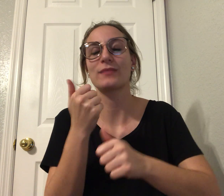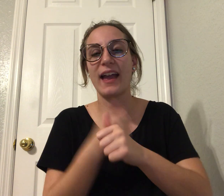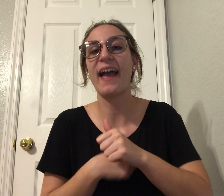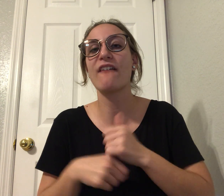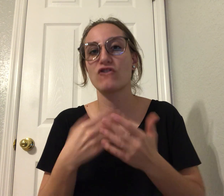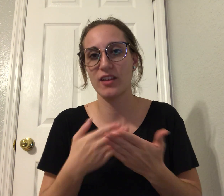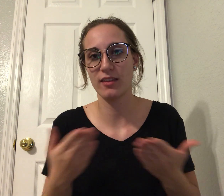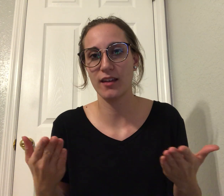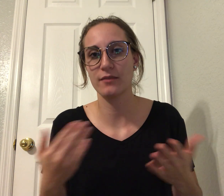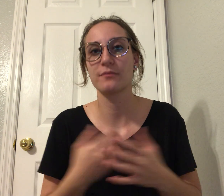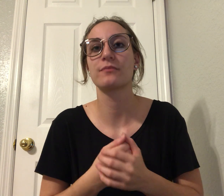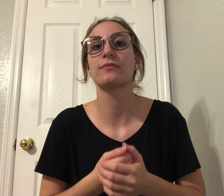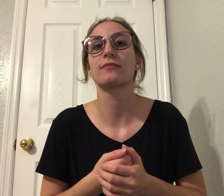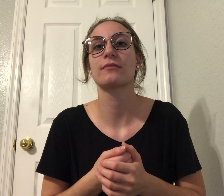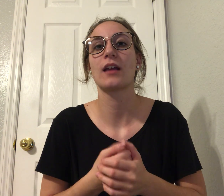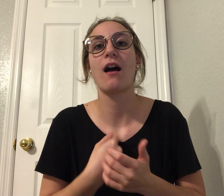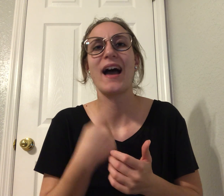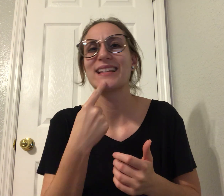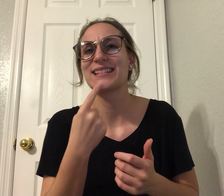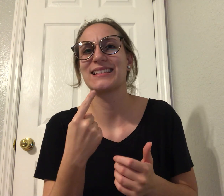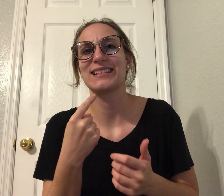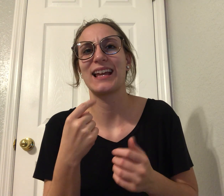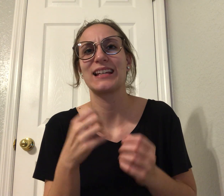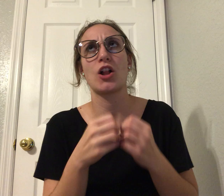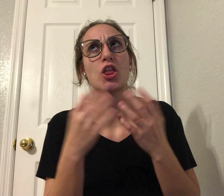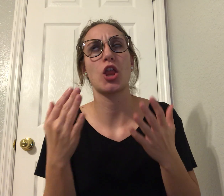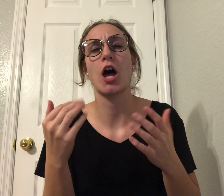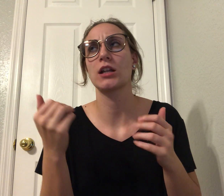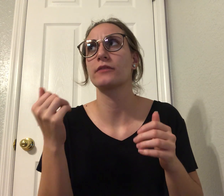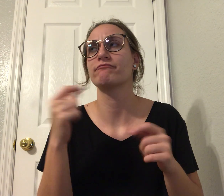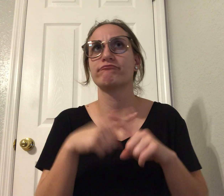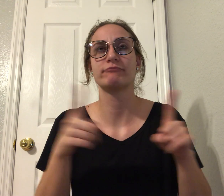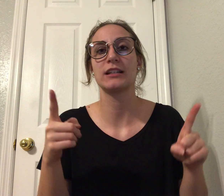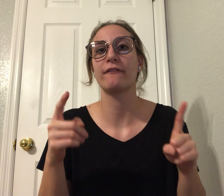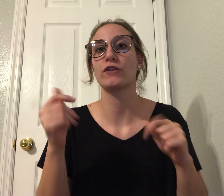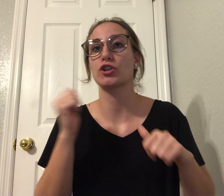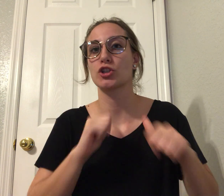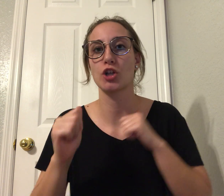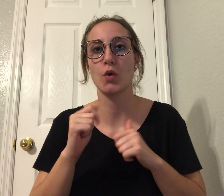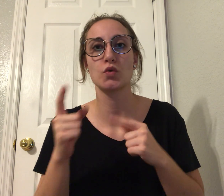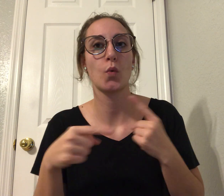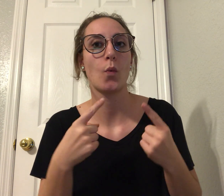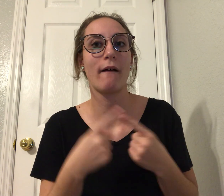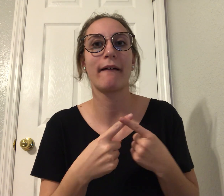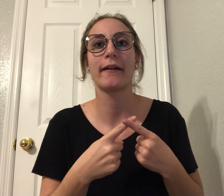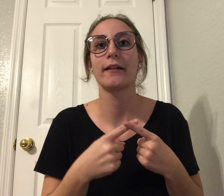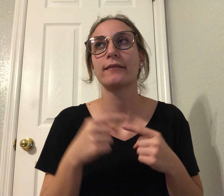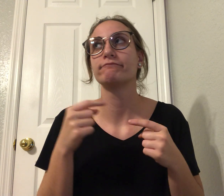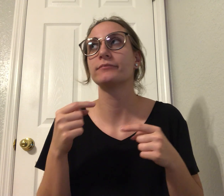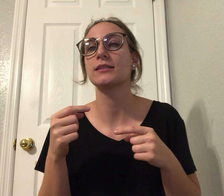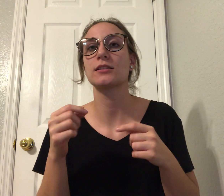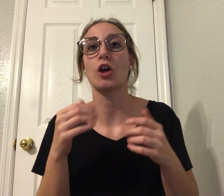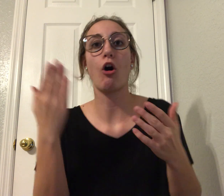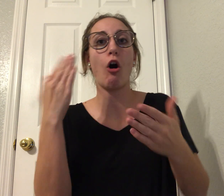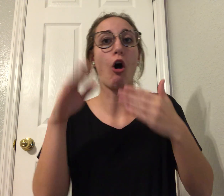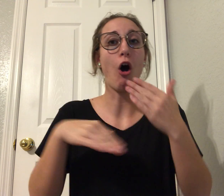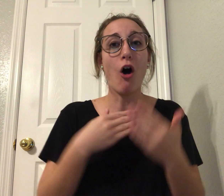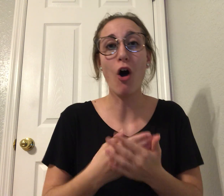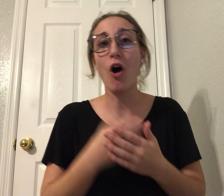And as I've said on so many other shows, what drives me nuts is when it's the all or nothing. It's the, do you do this or that? Is it strength training or cardio?